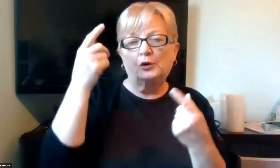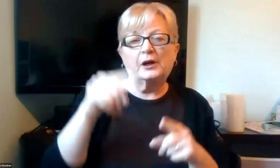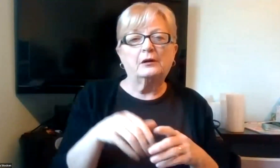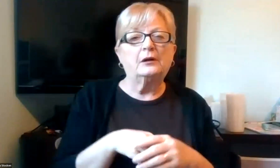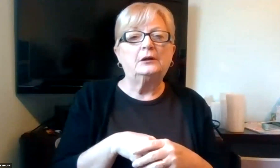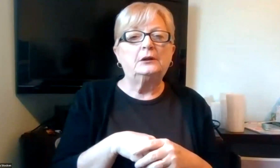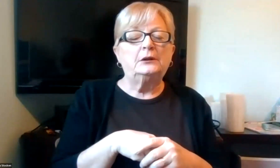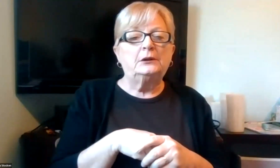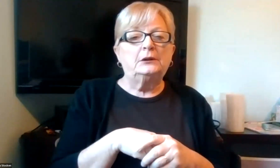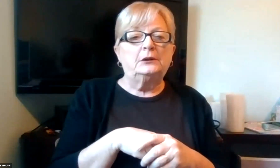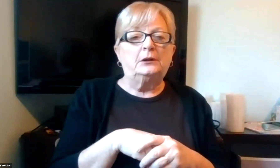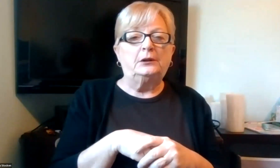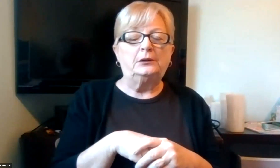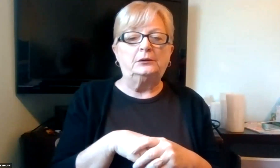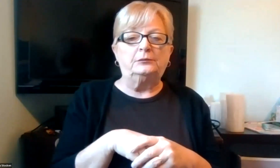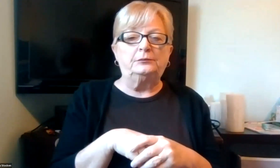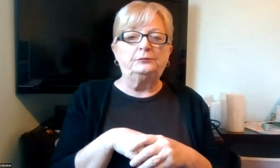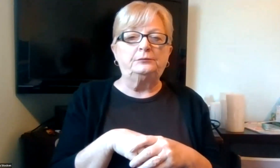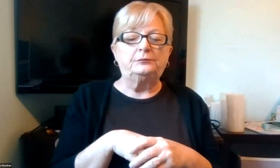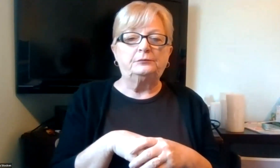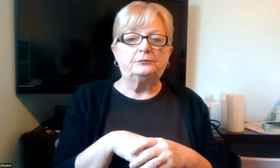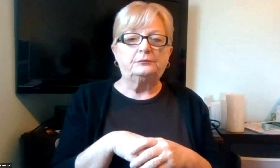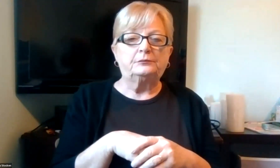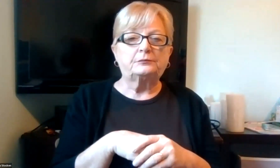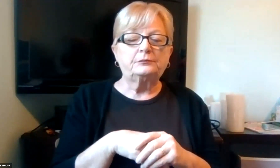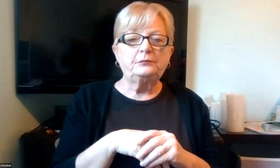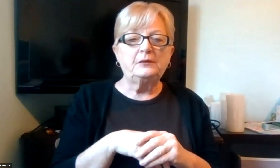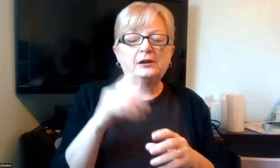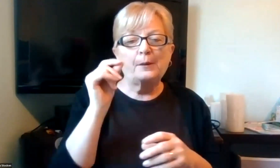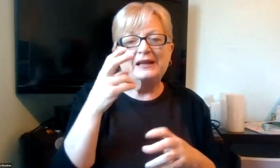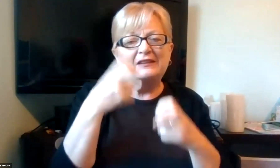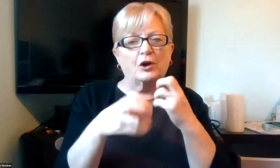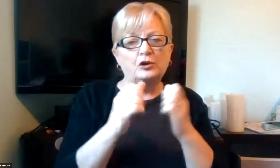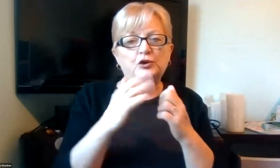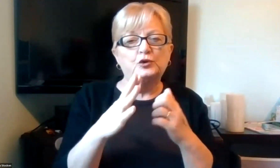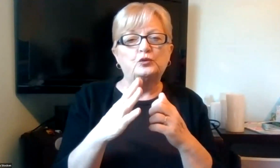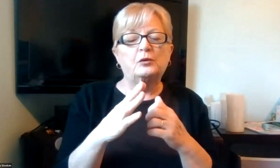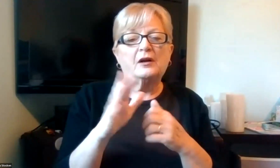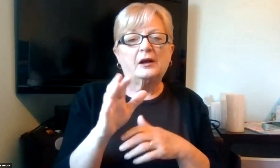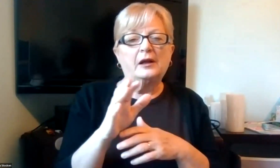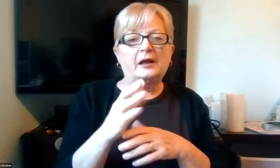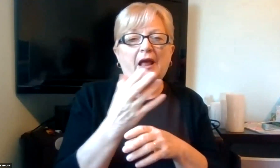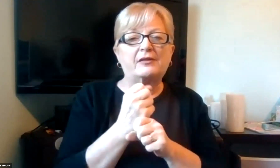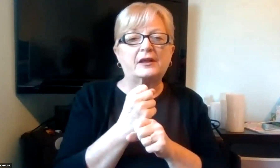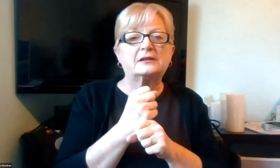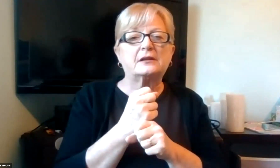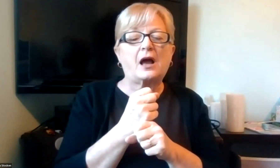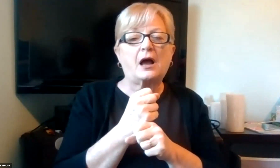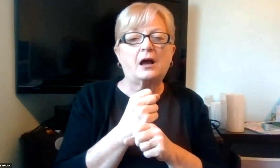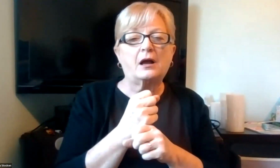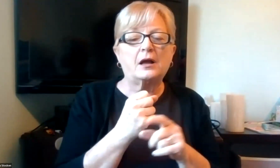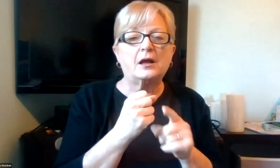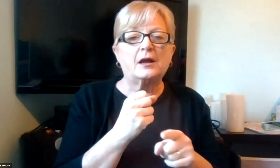little bit of difficulty with this video, so if you can just give me 1 second. I wanted to queue it up and I